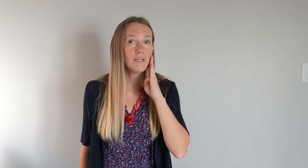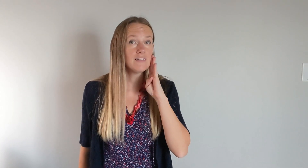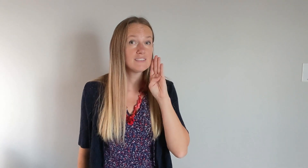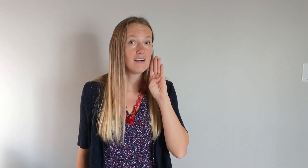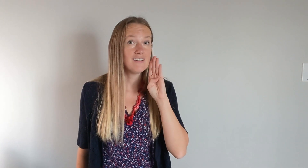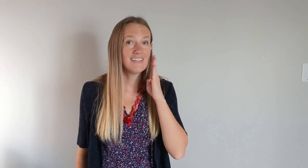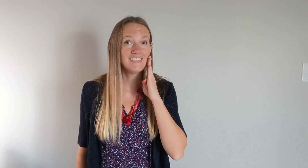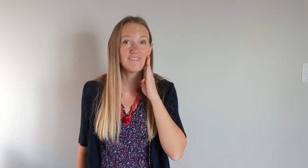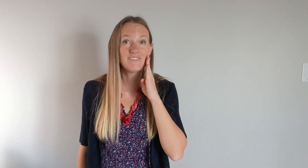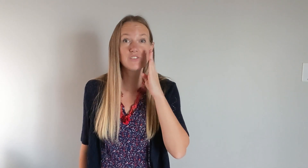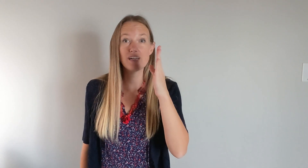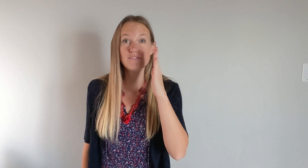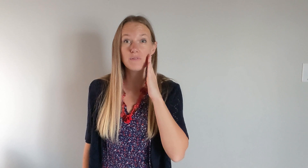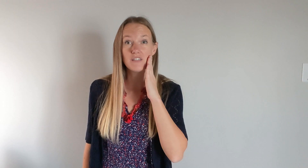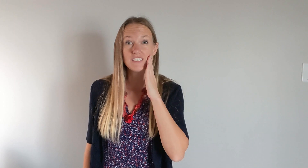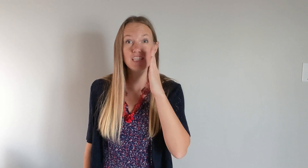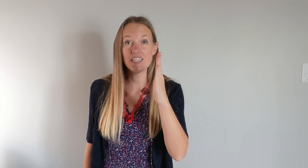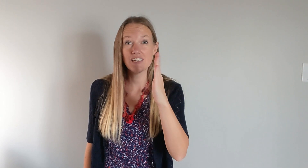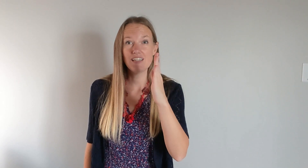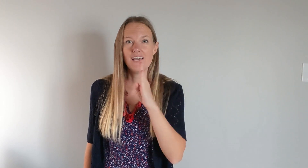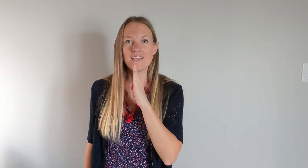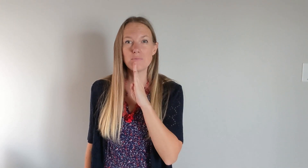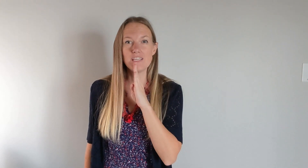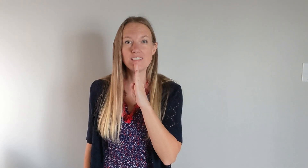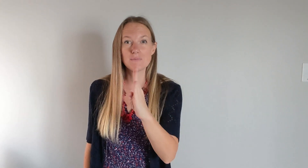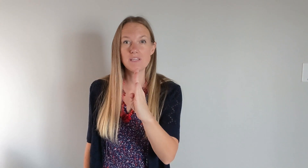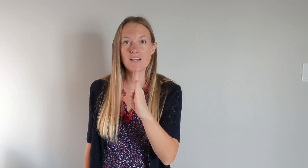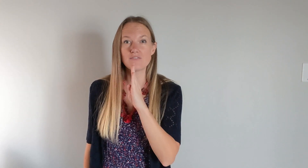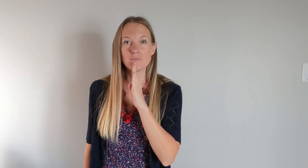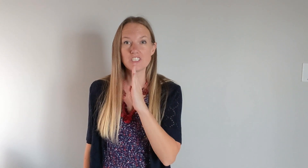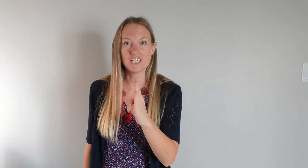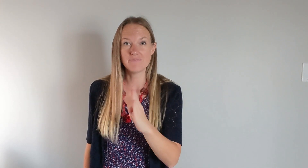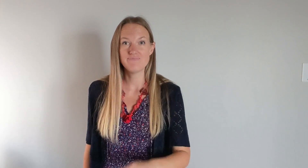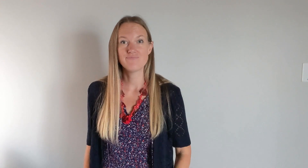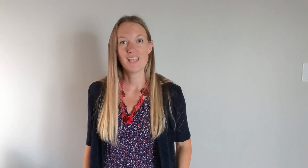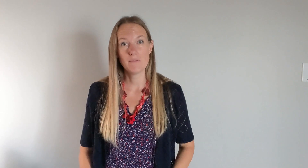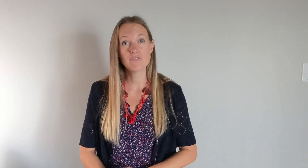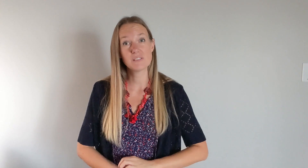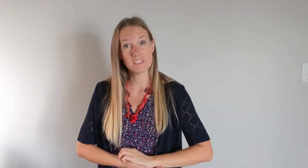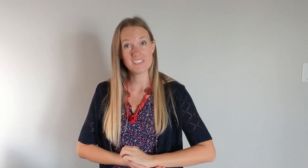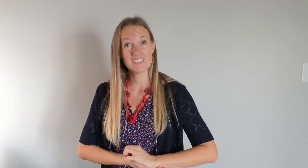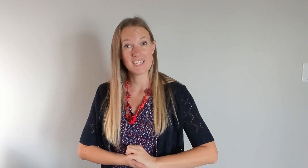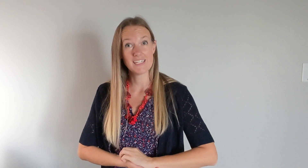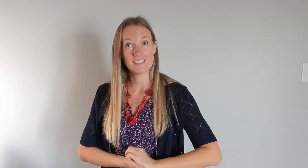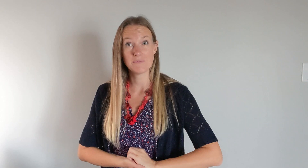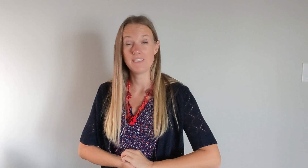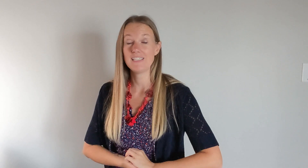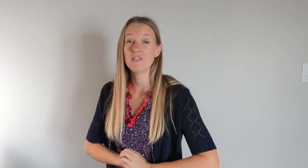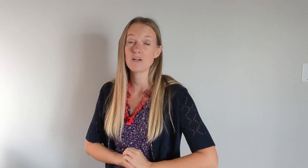will is straight out from your cheek, and then be is a B out from your chin. Okay, but for simplicity's sake, because it's busy, you probably